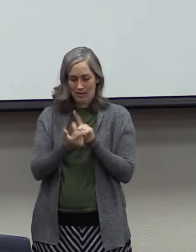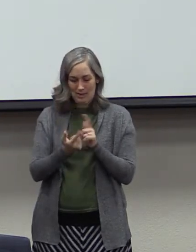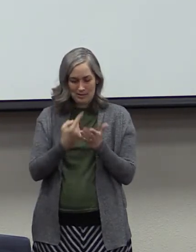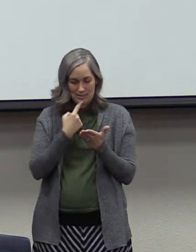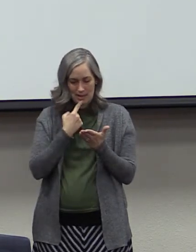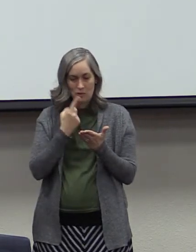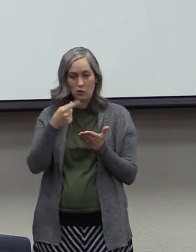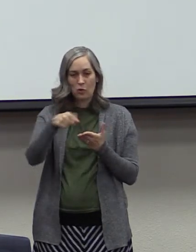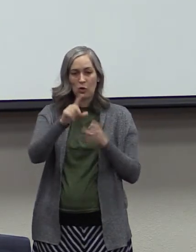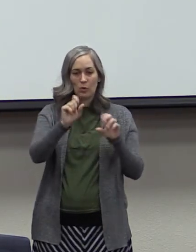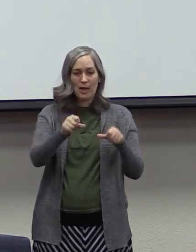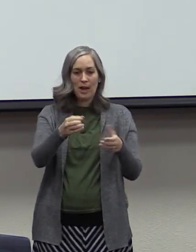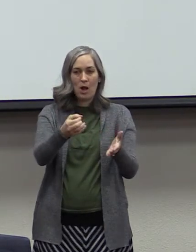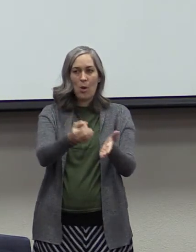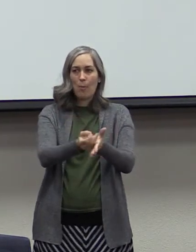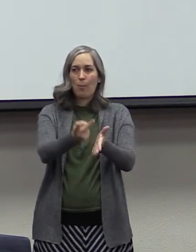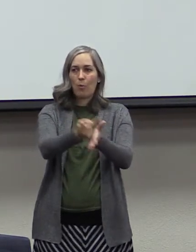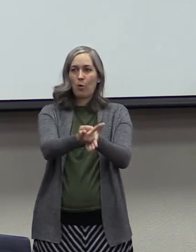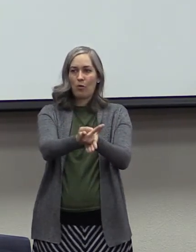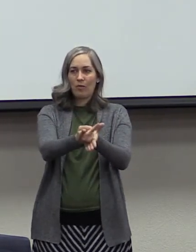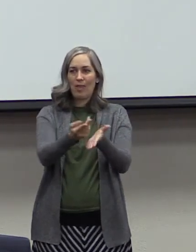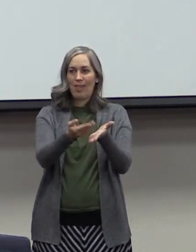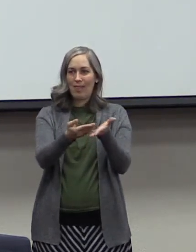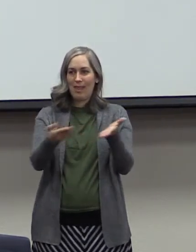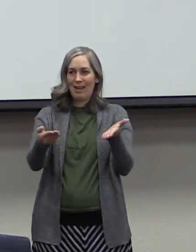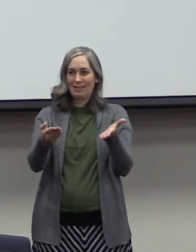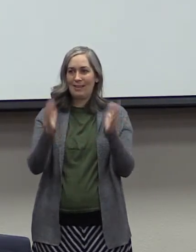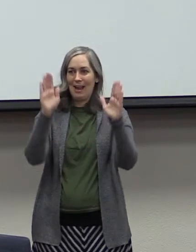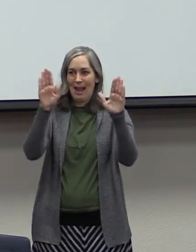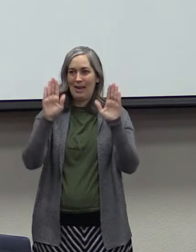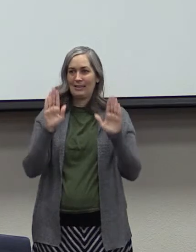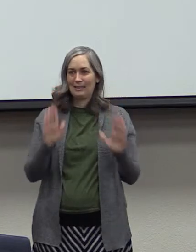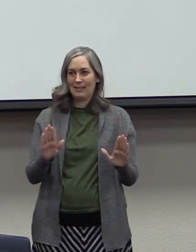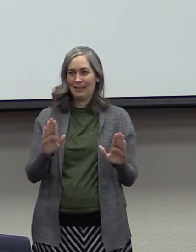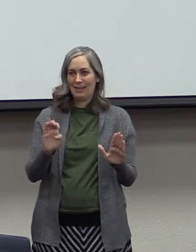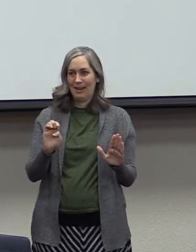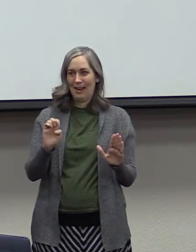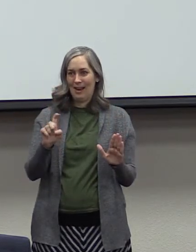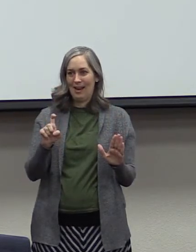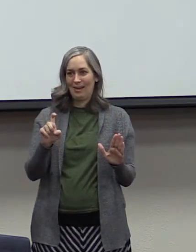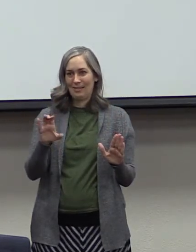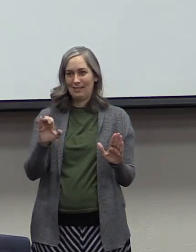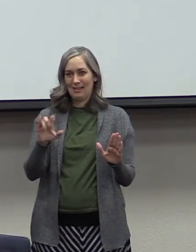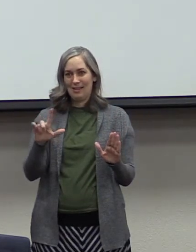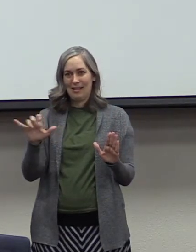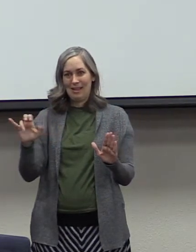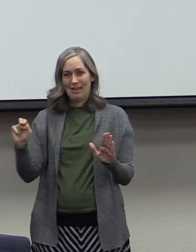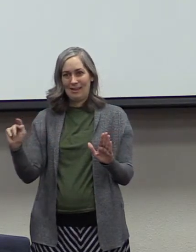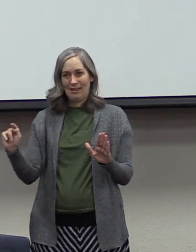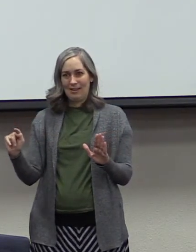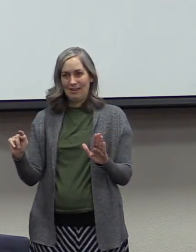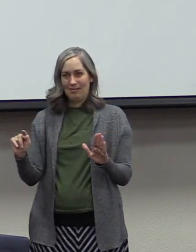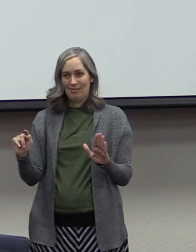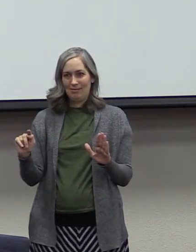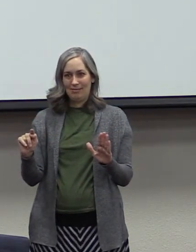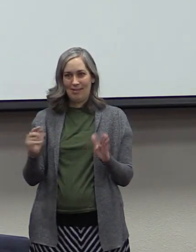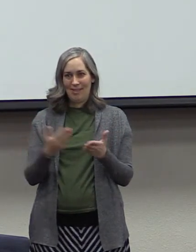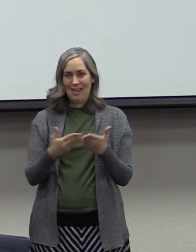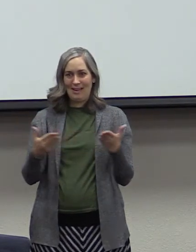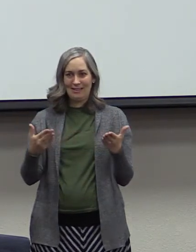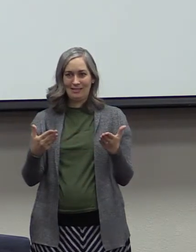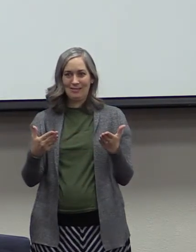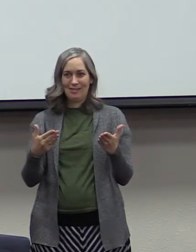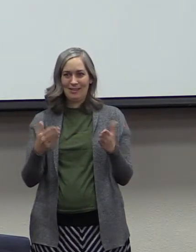may approve the things that are excellent. I think the version we heard read earlier, that you might approve the things that are